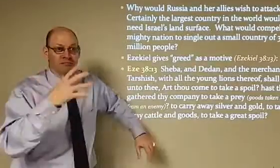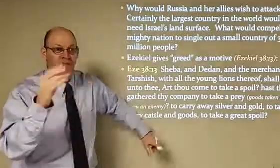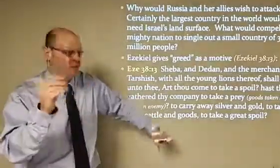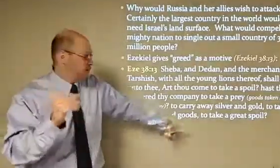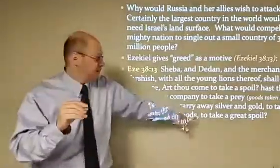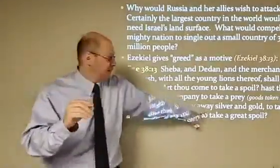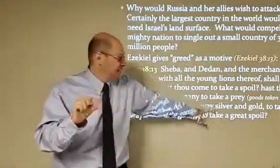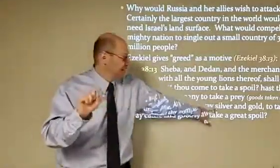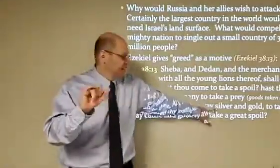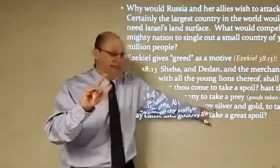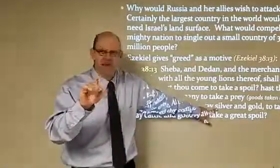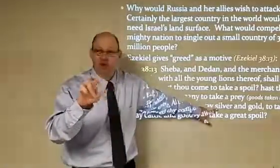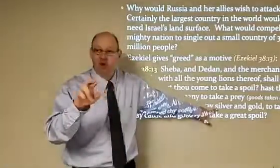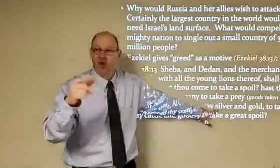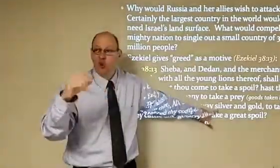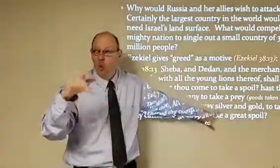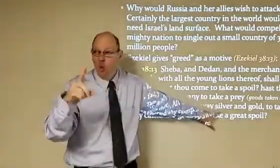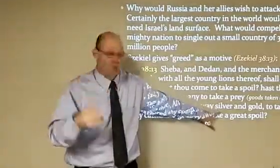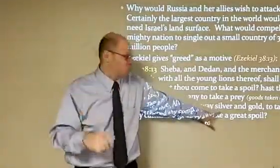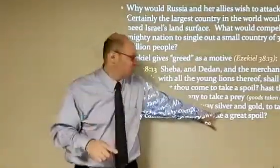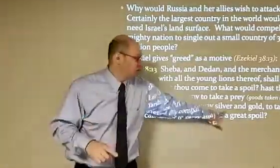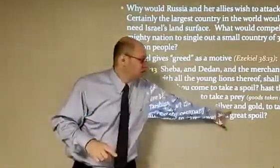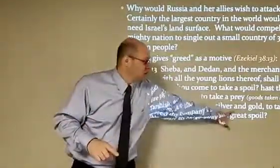want it and want to take it.